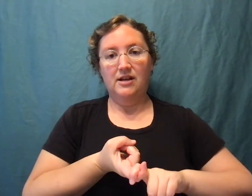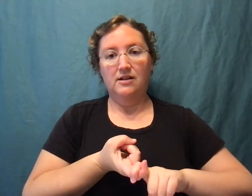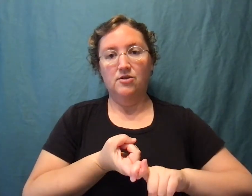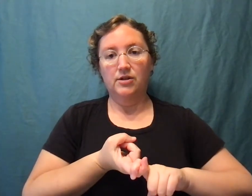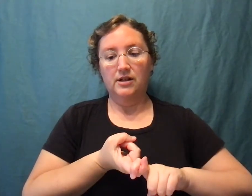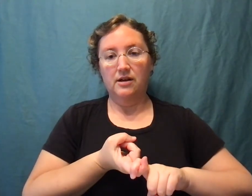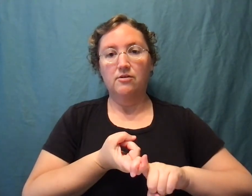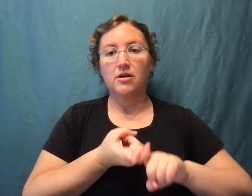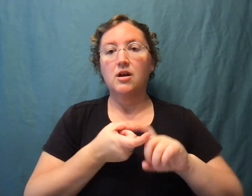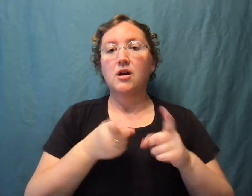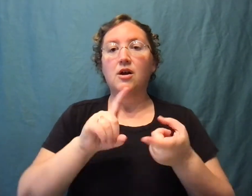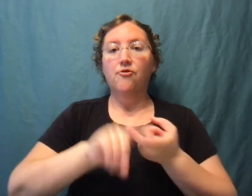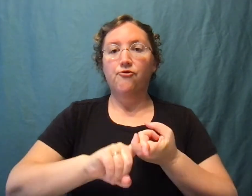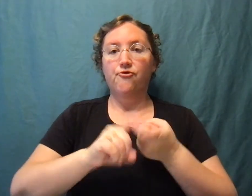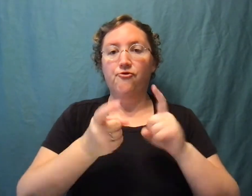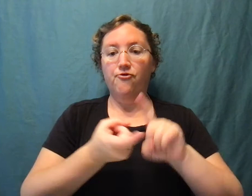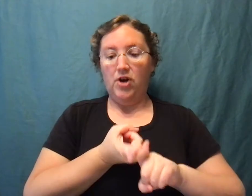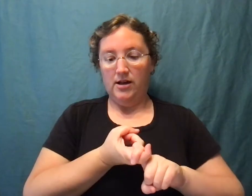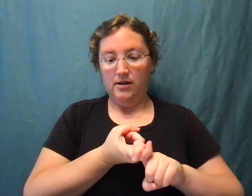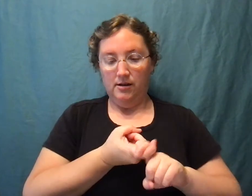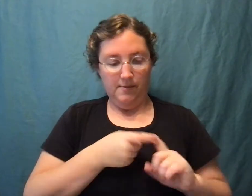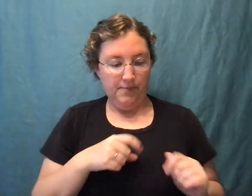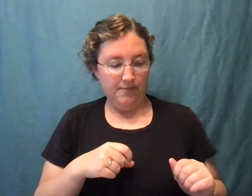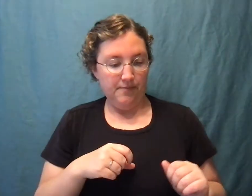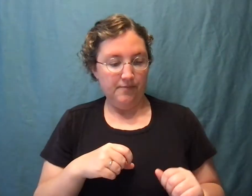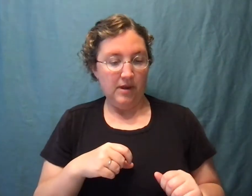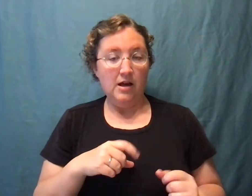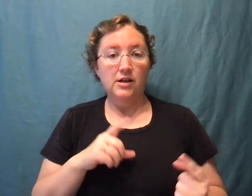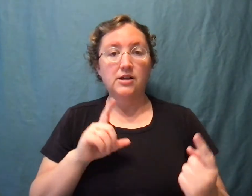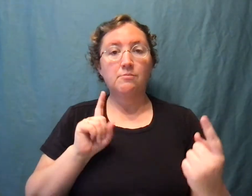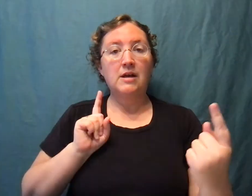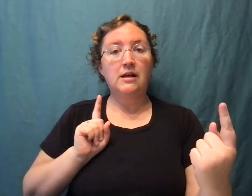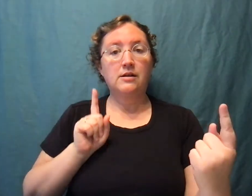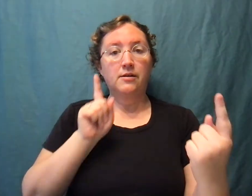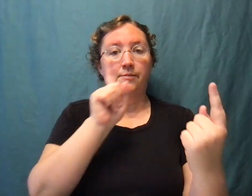is holding down. Friend. To meet.